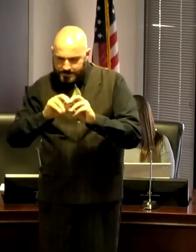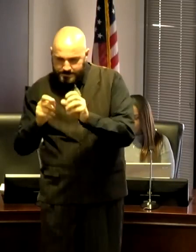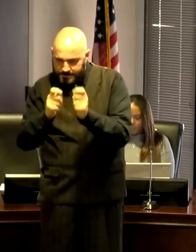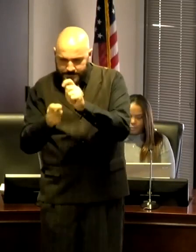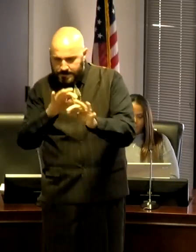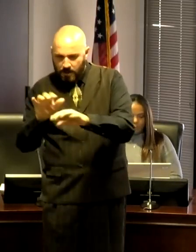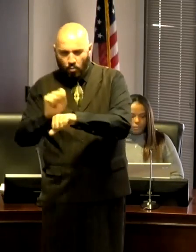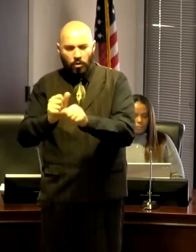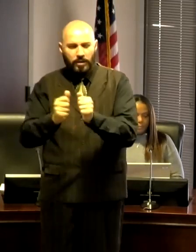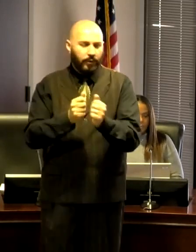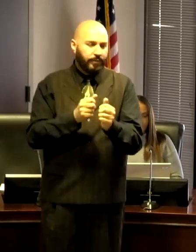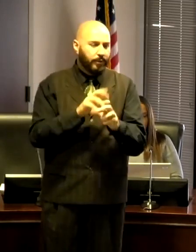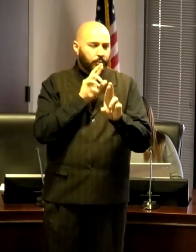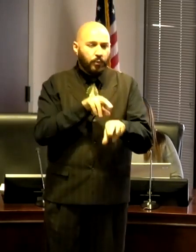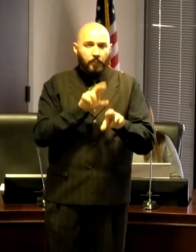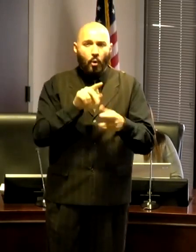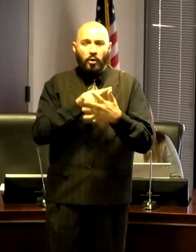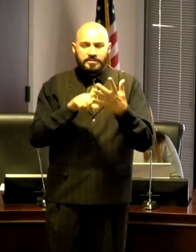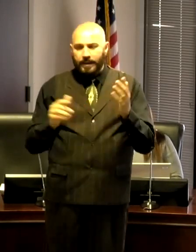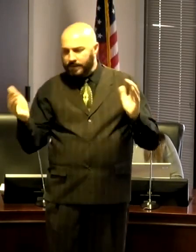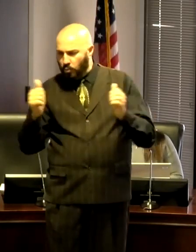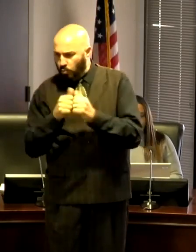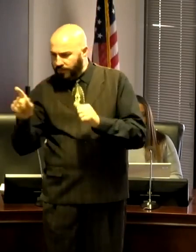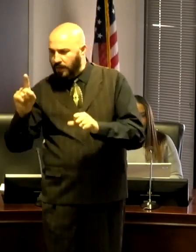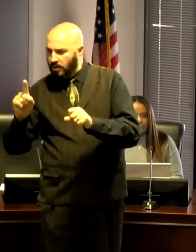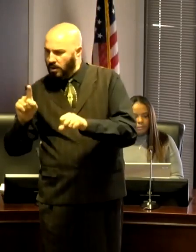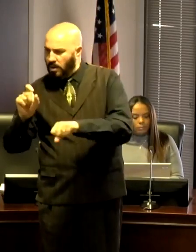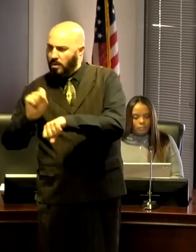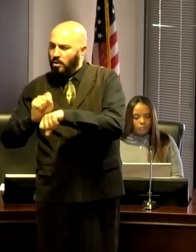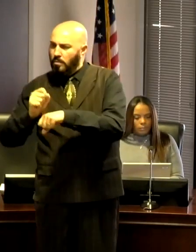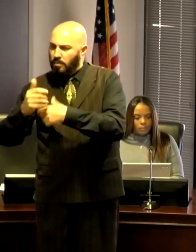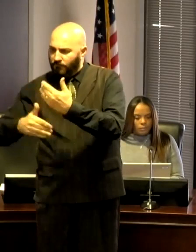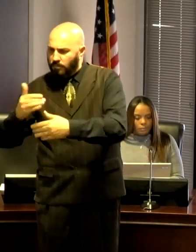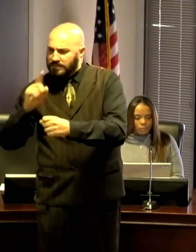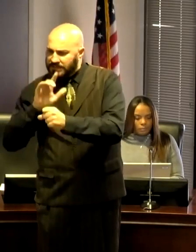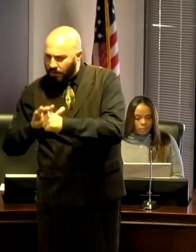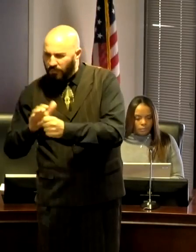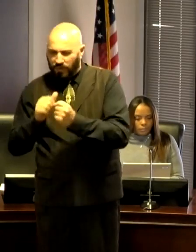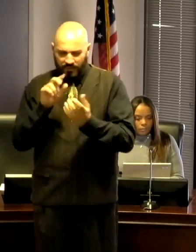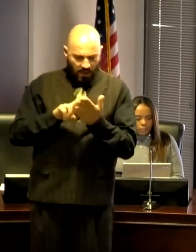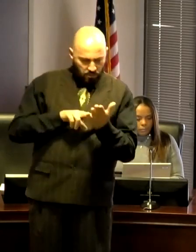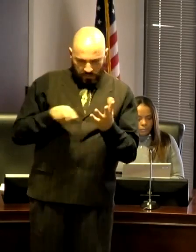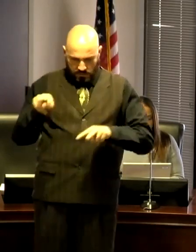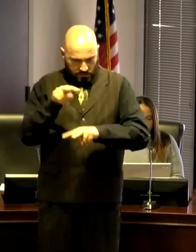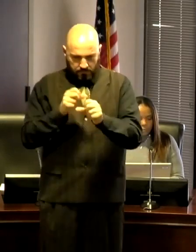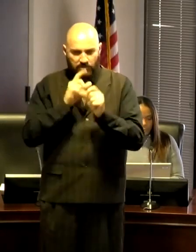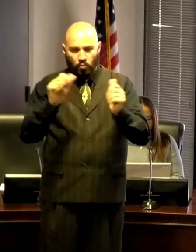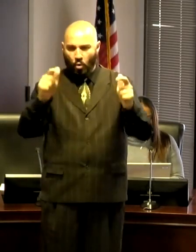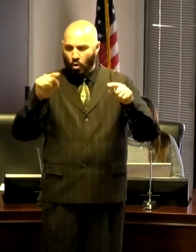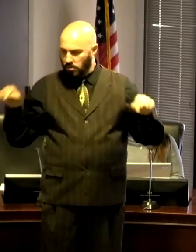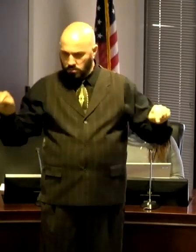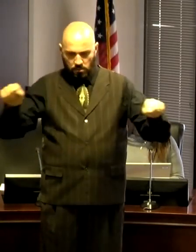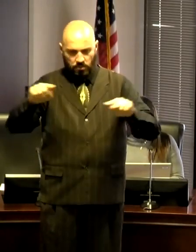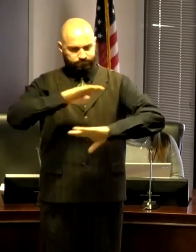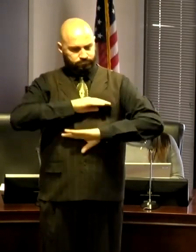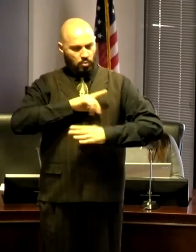through some reports and then standing those up against performance guarantees in our contracts to ensure that all parties are kind of meeting the